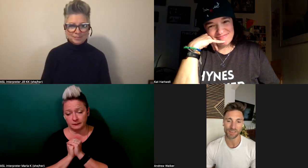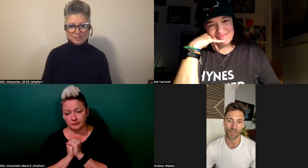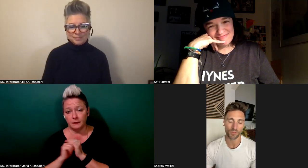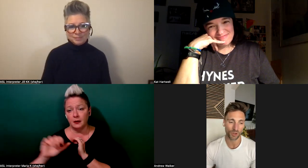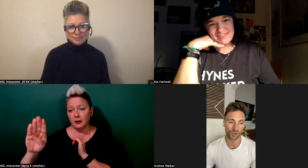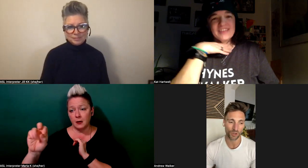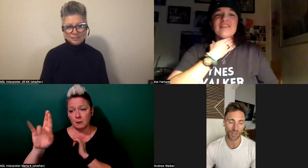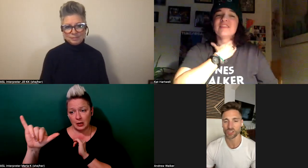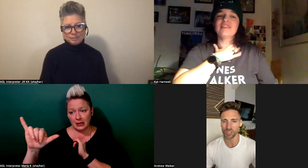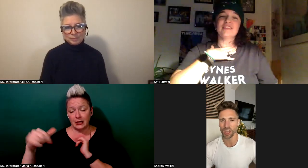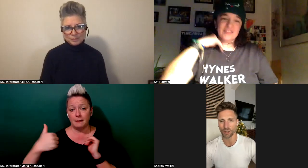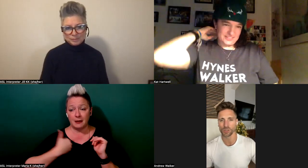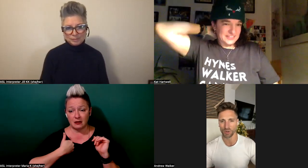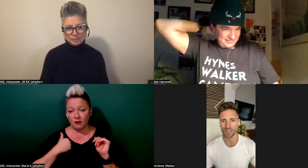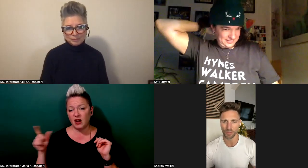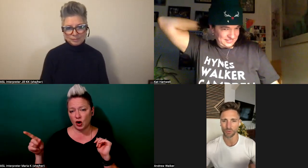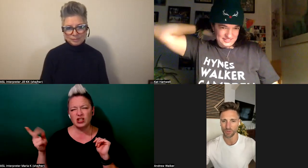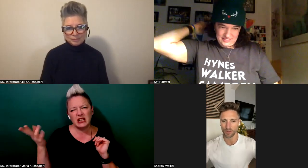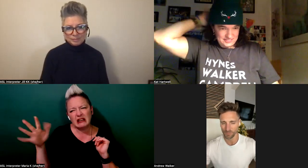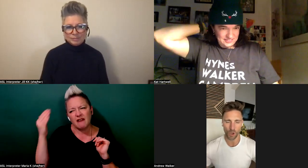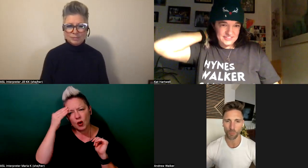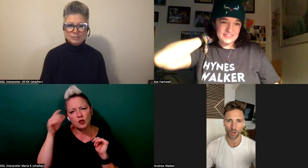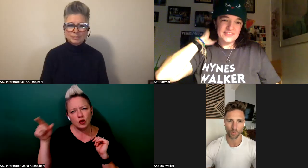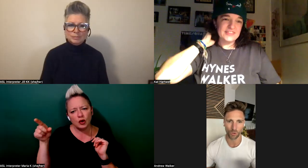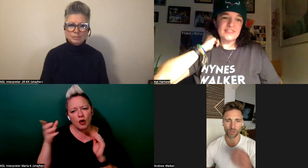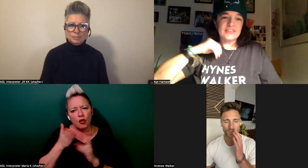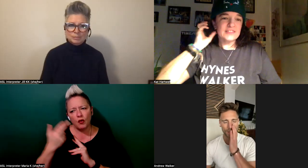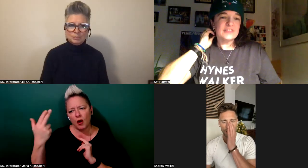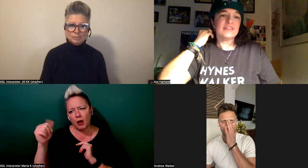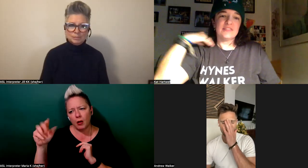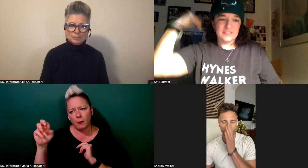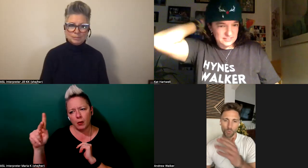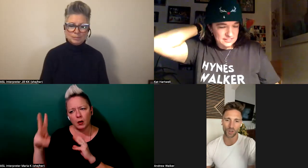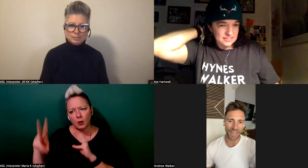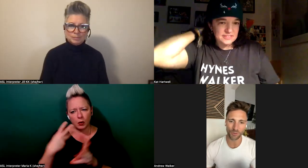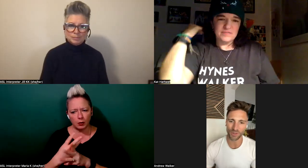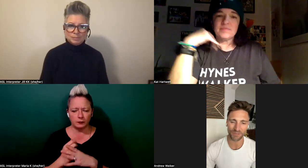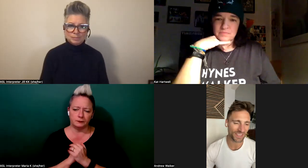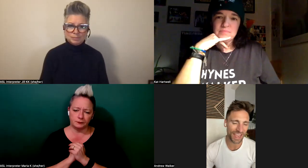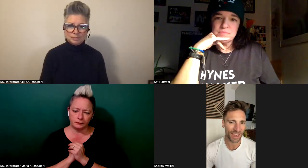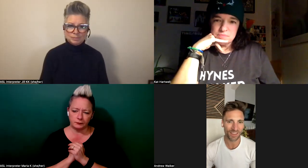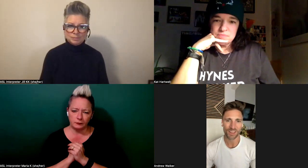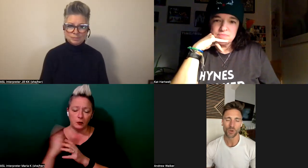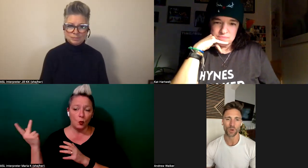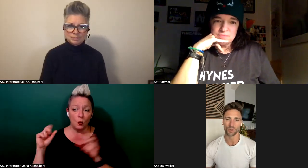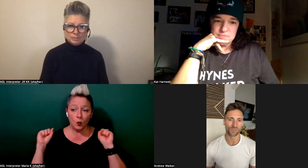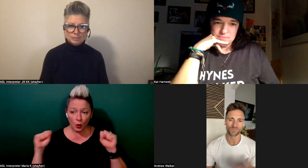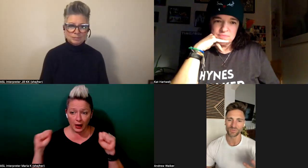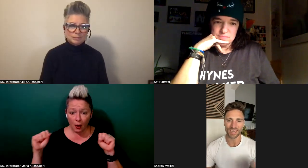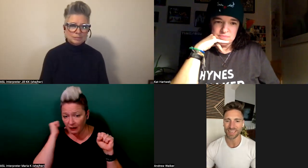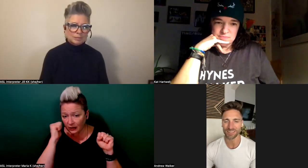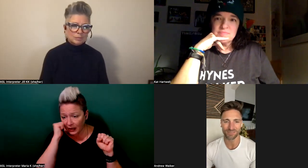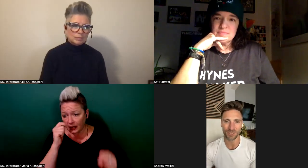Brittany, myself, and her, and she kind of knows Brittany through the Hallmark world. We would work out every day. We